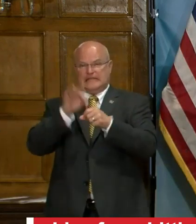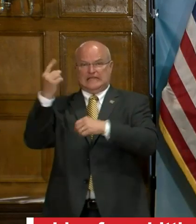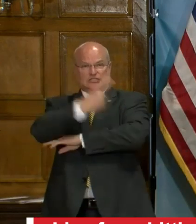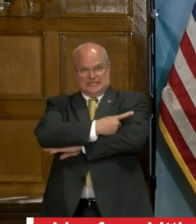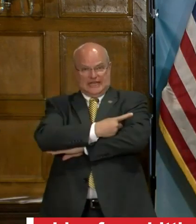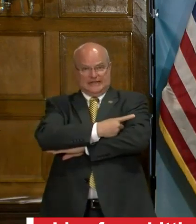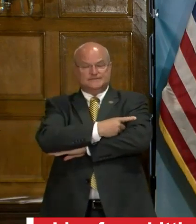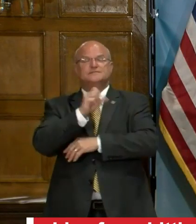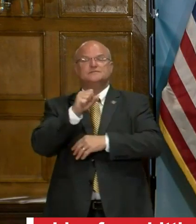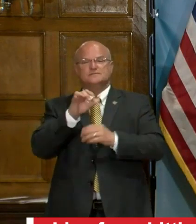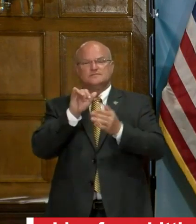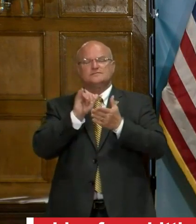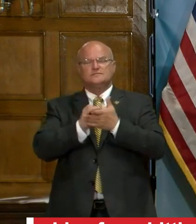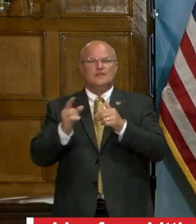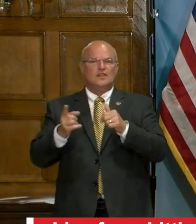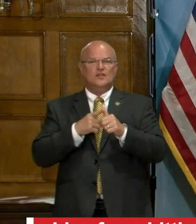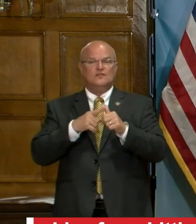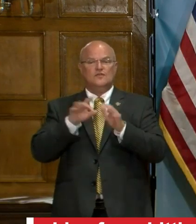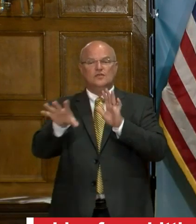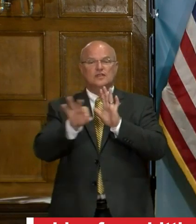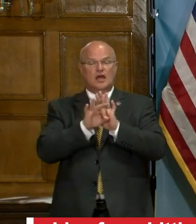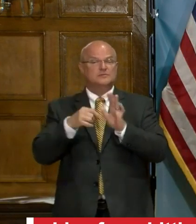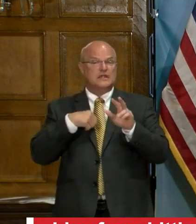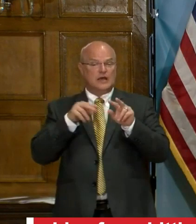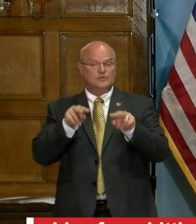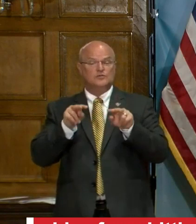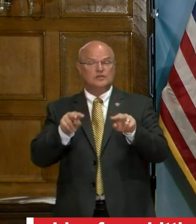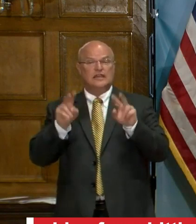Day. And so that's the first option that I